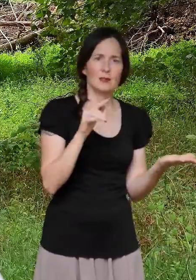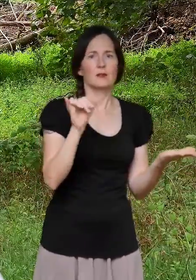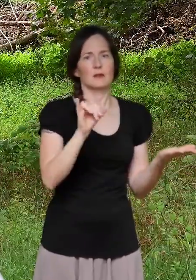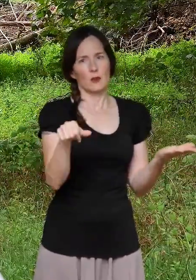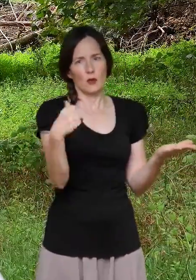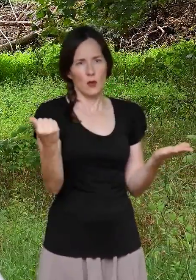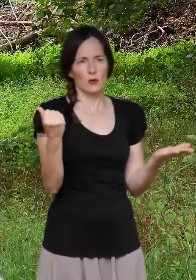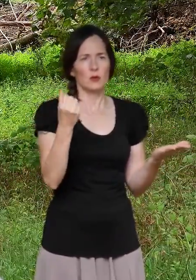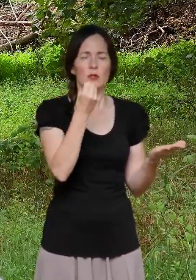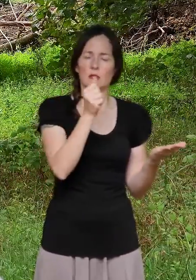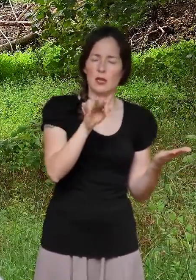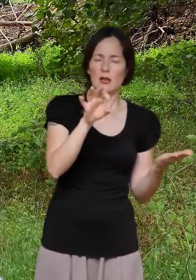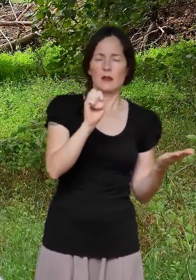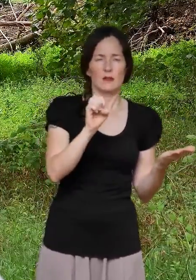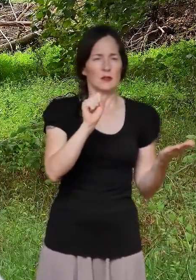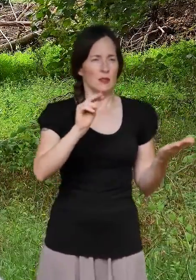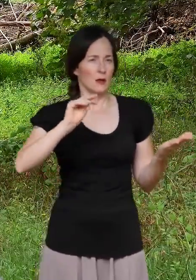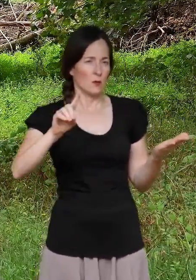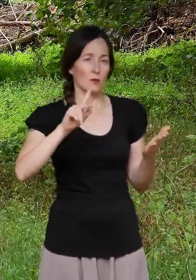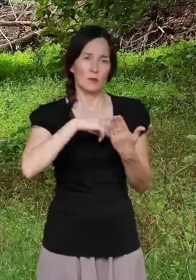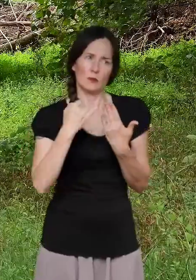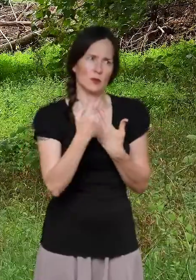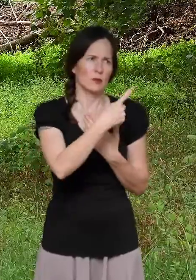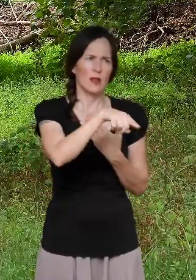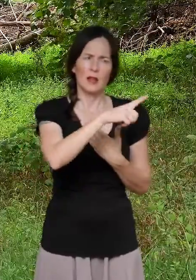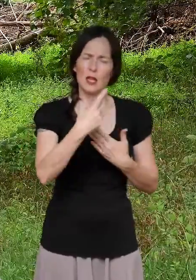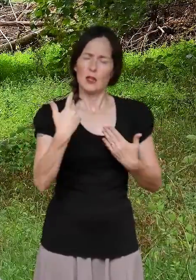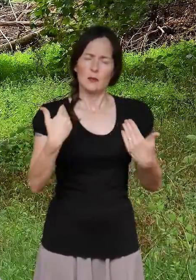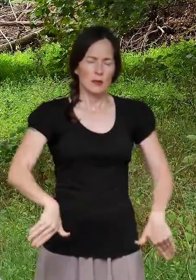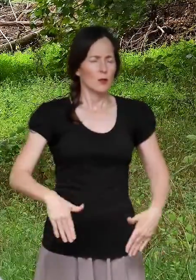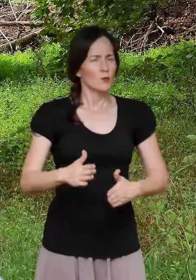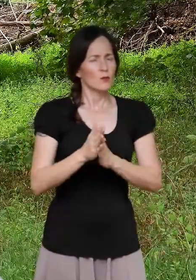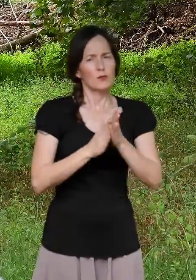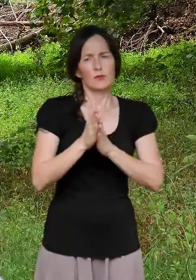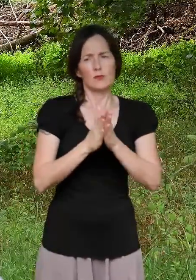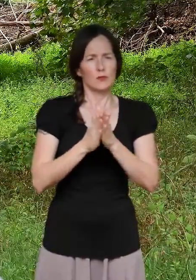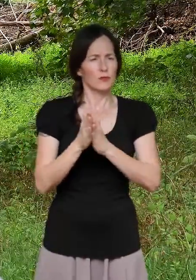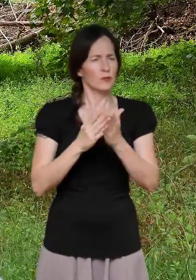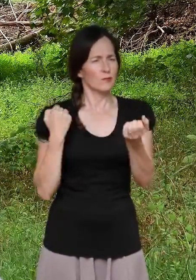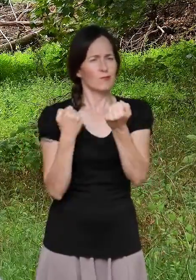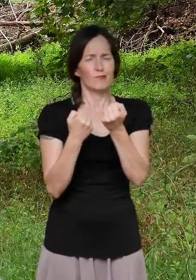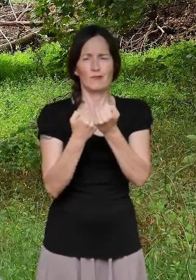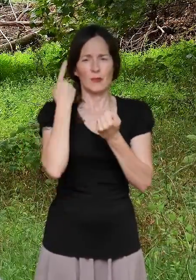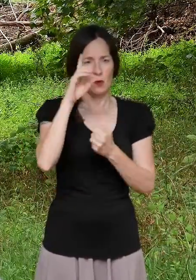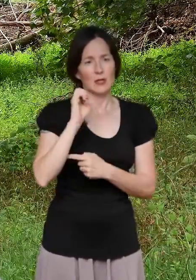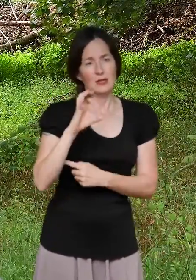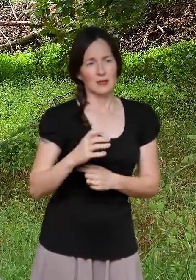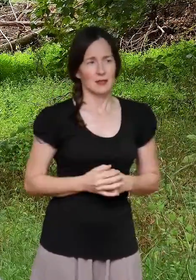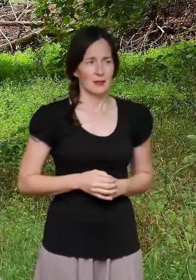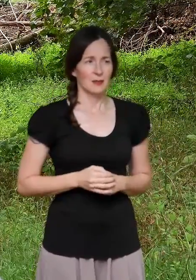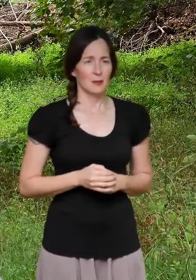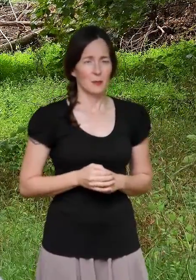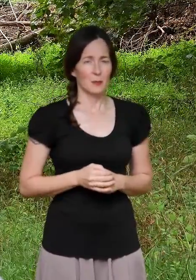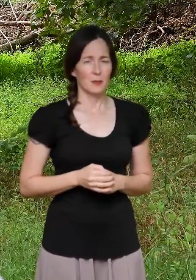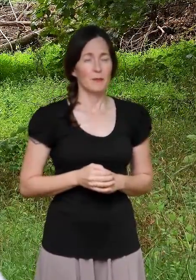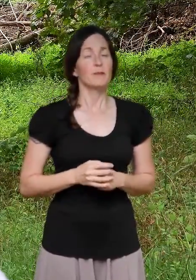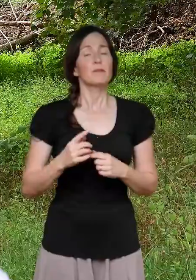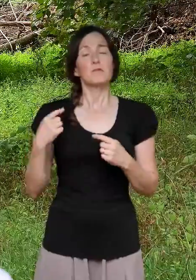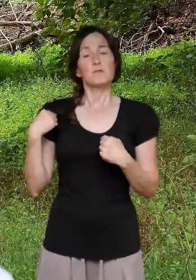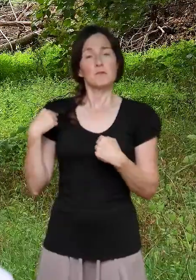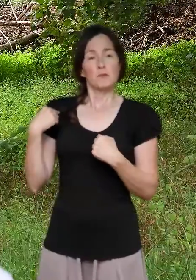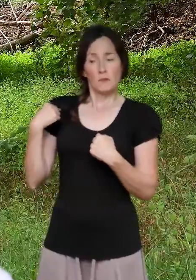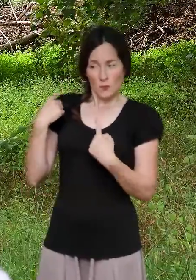to personally thank Senator Katie Fry Hester, Delegate Courtney Watson, Senator Guy Gazzoni, and the